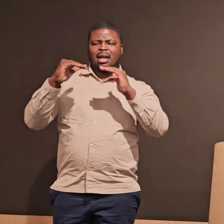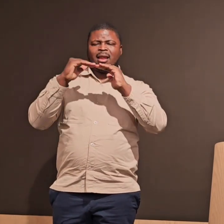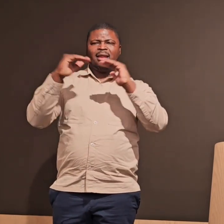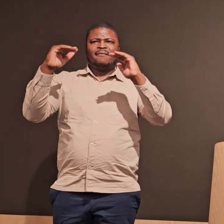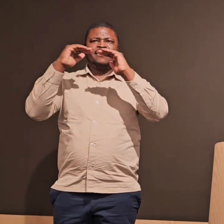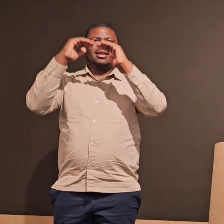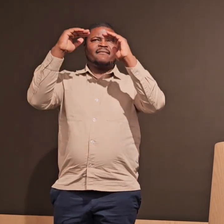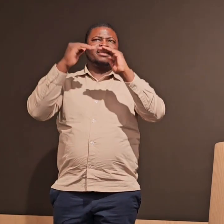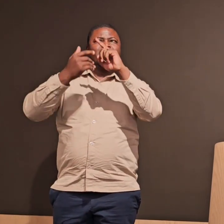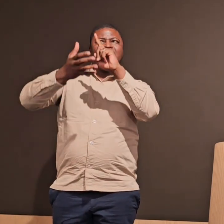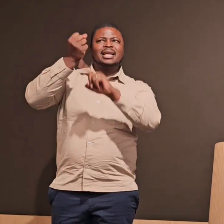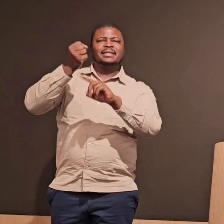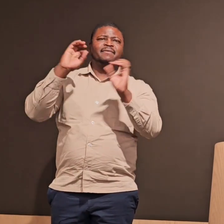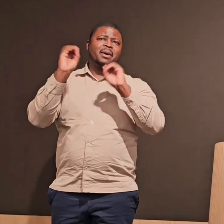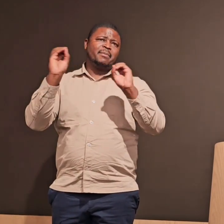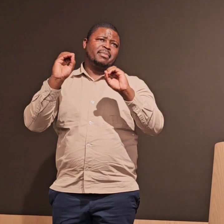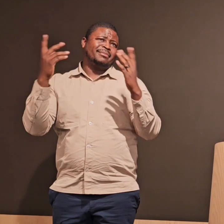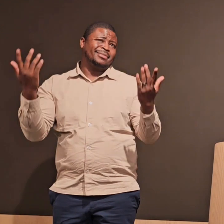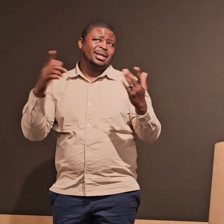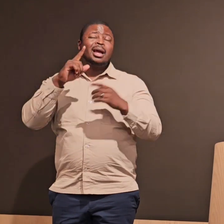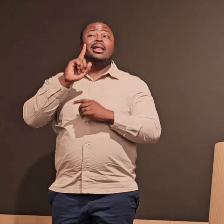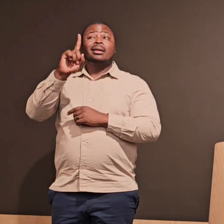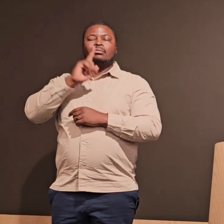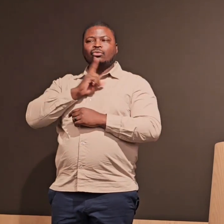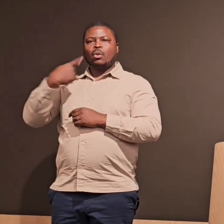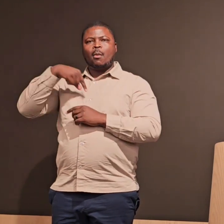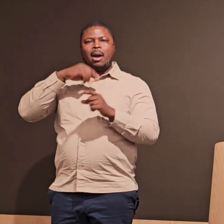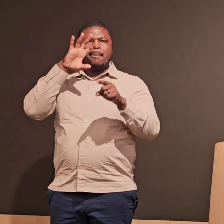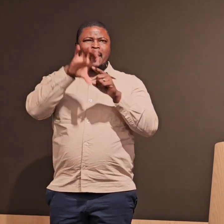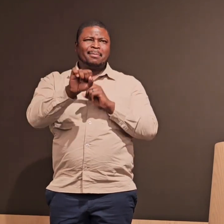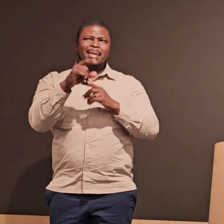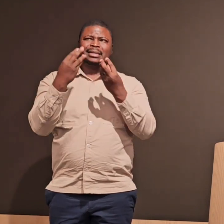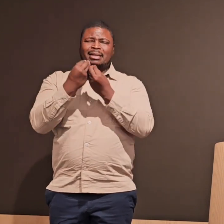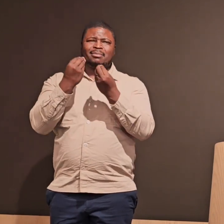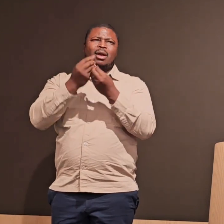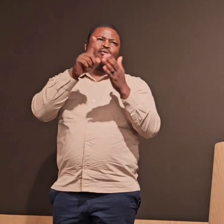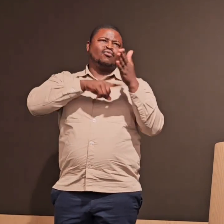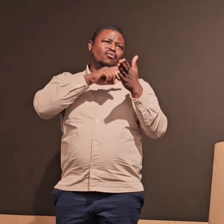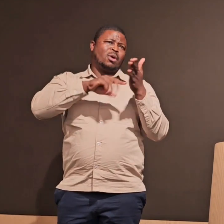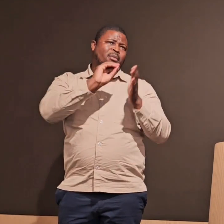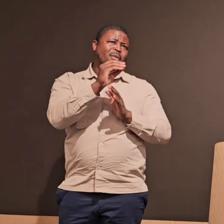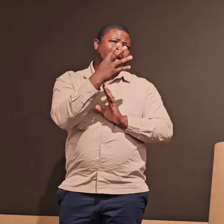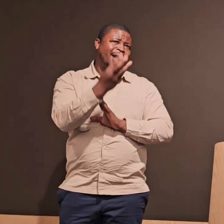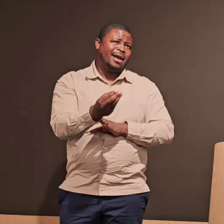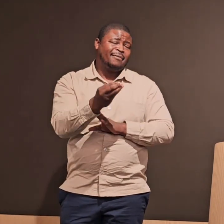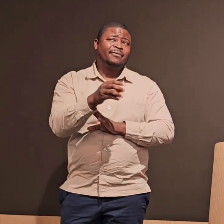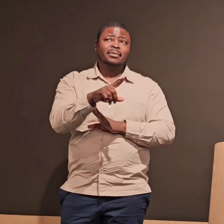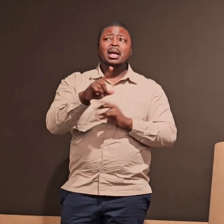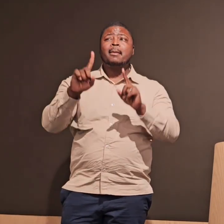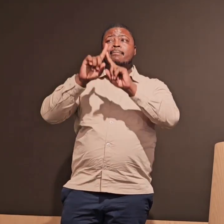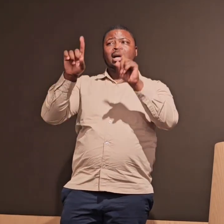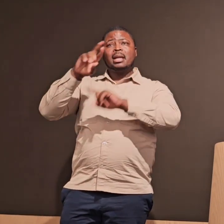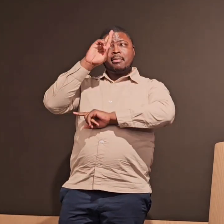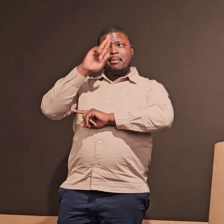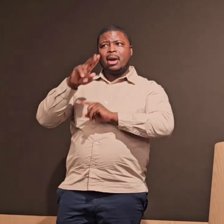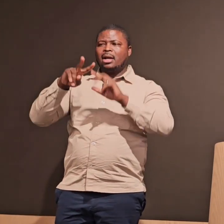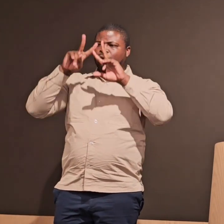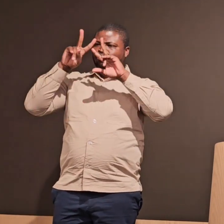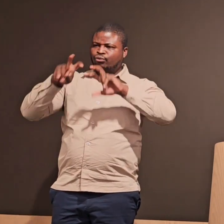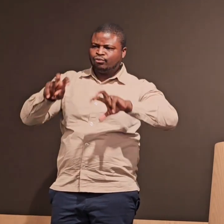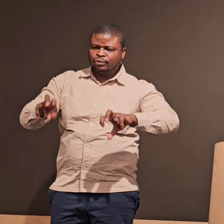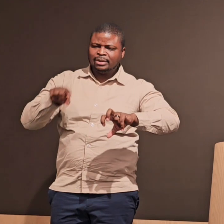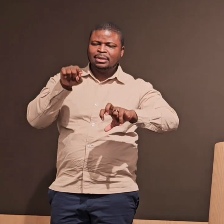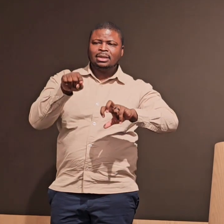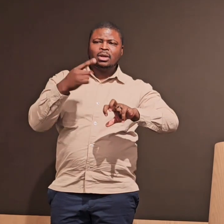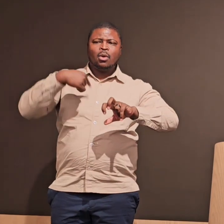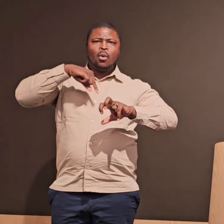there's something that we're not doing right. Hence we did this. And then the methodology was such that we used a